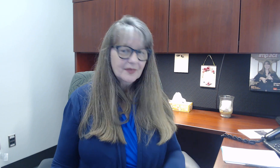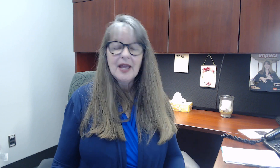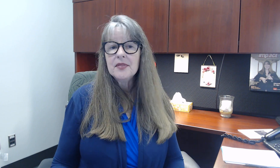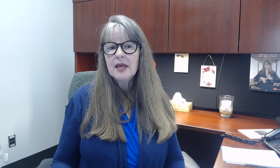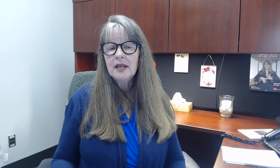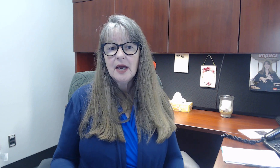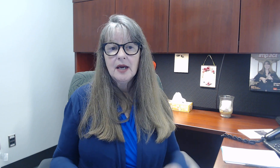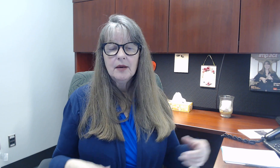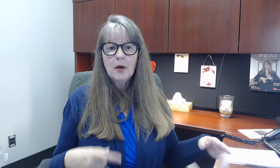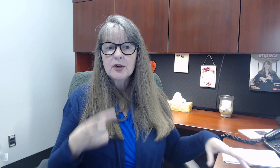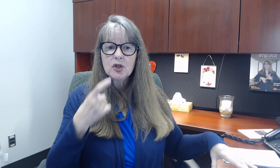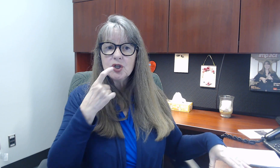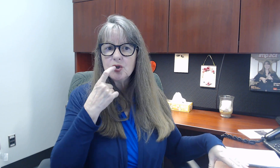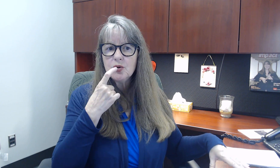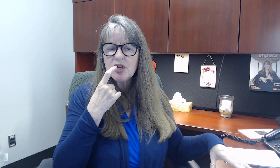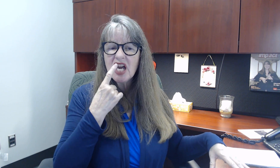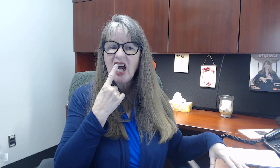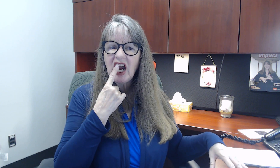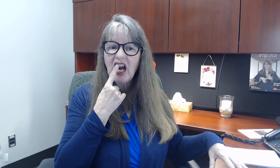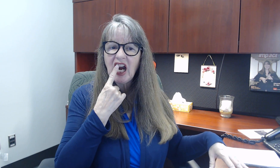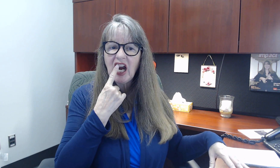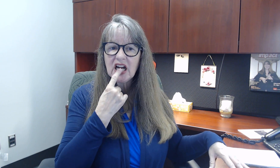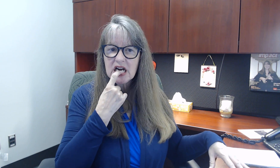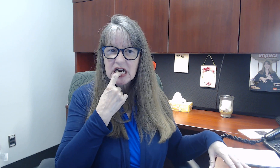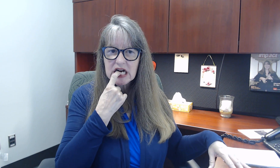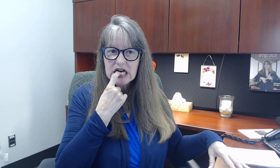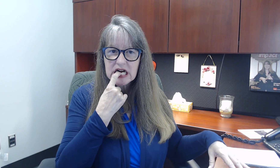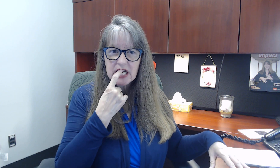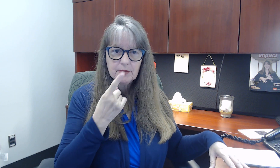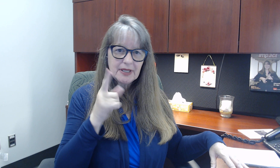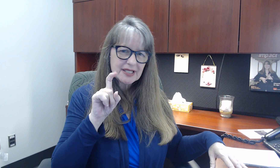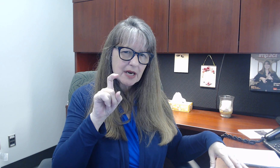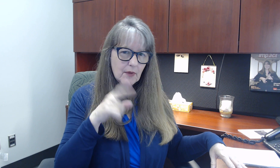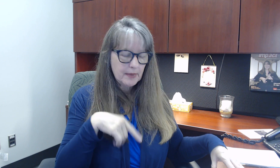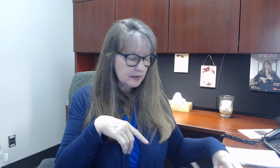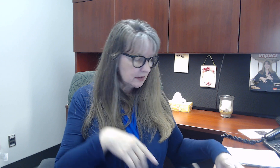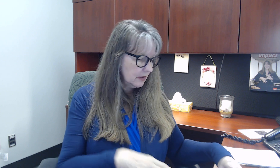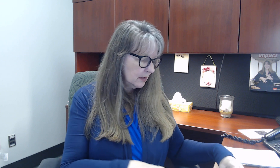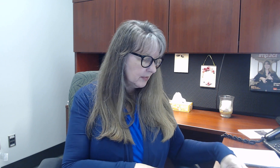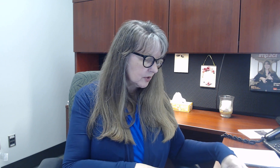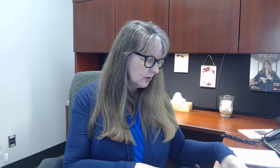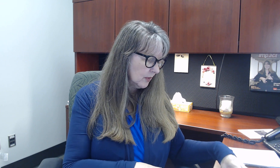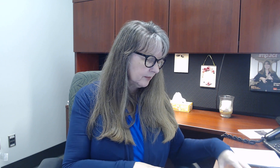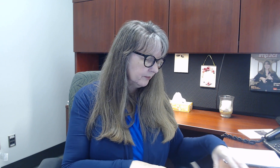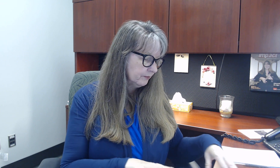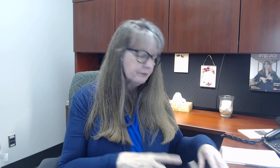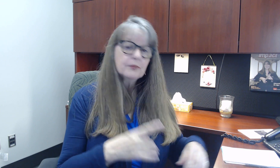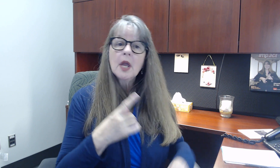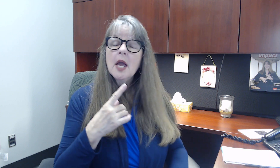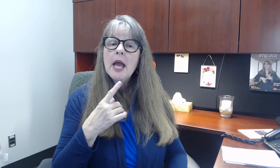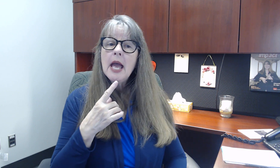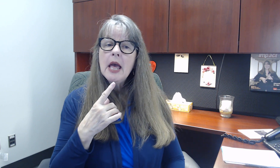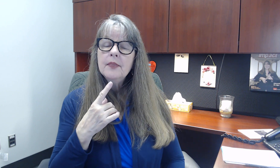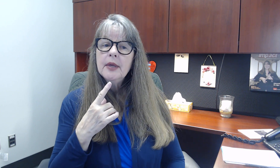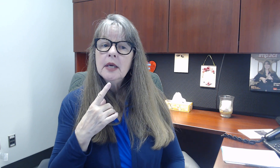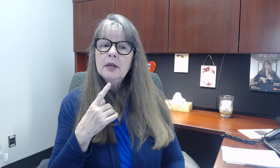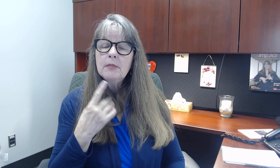And then I already showed you tooth. But that's kind of a bent, but still a one. And then, remember we